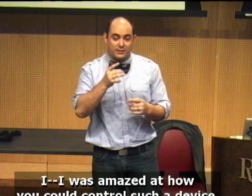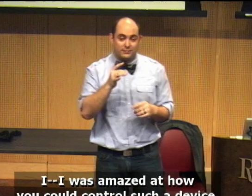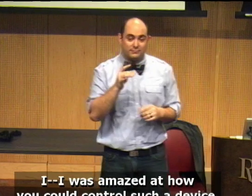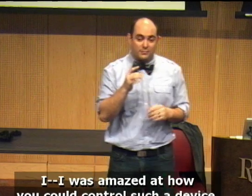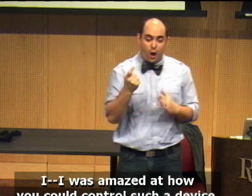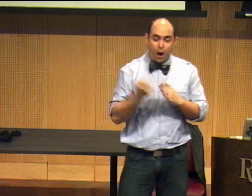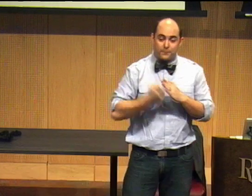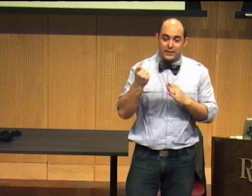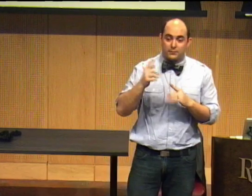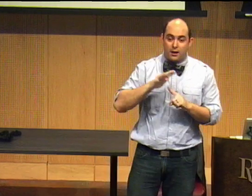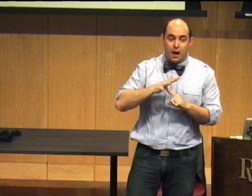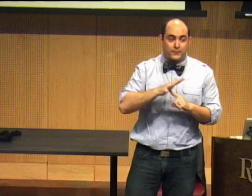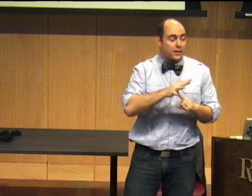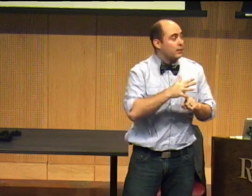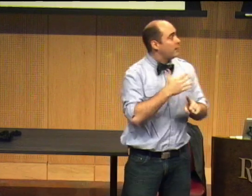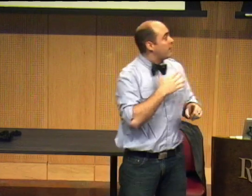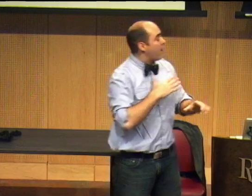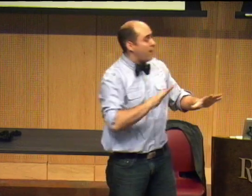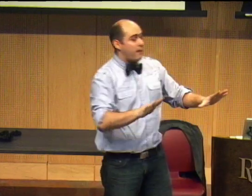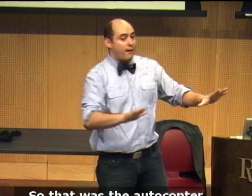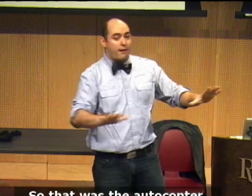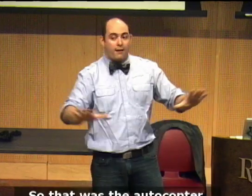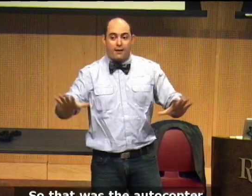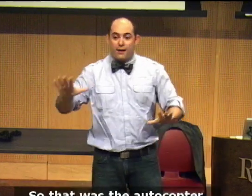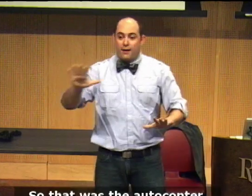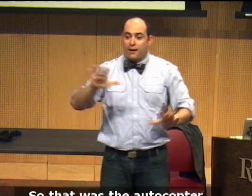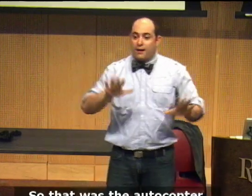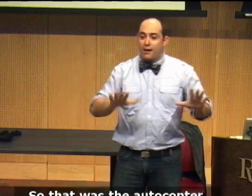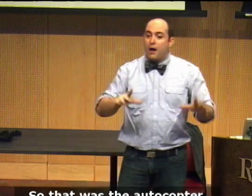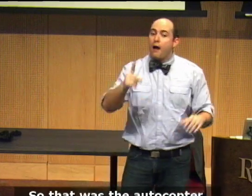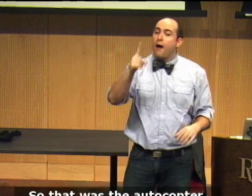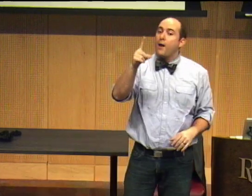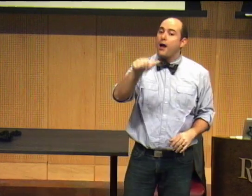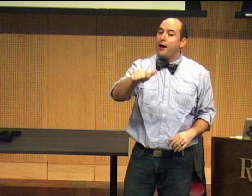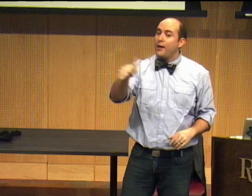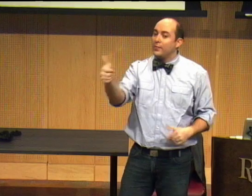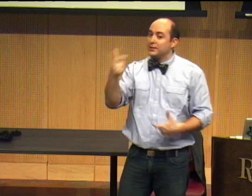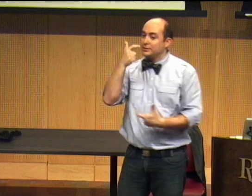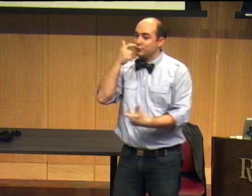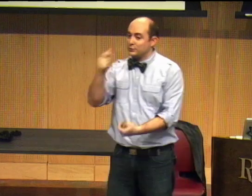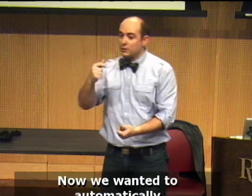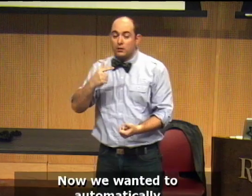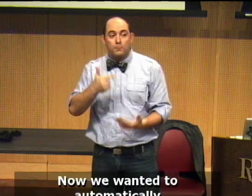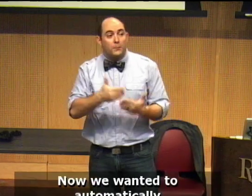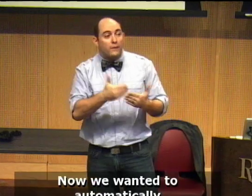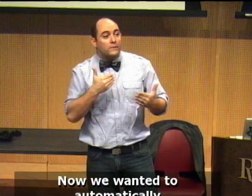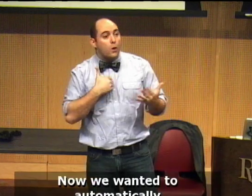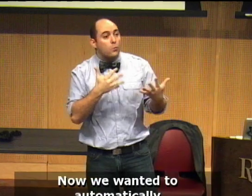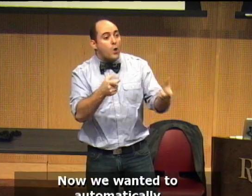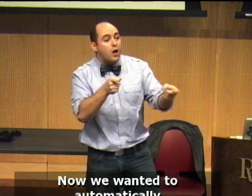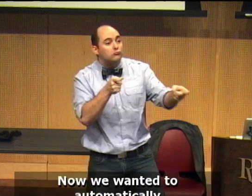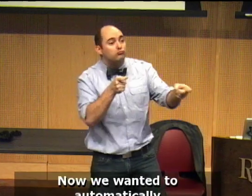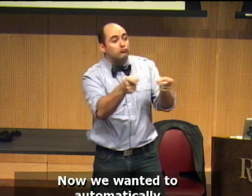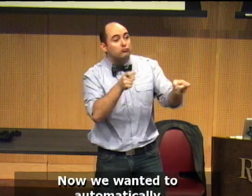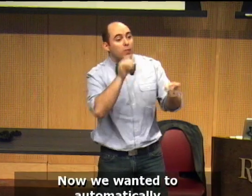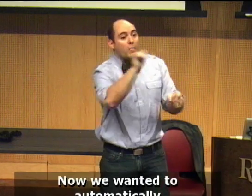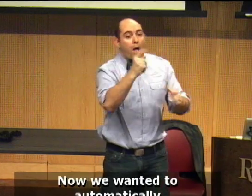device. So that was the autocopter. Now we wanted to automatically be